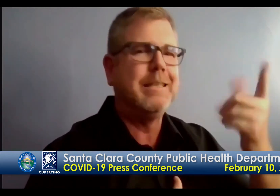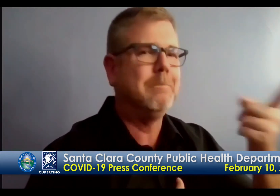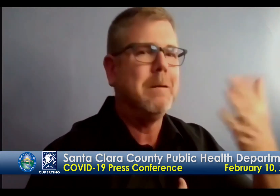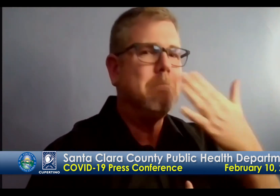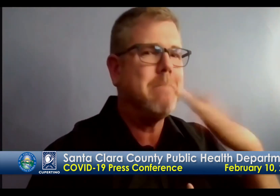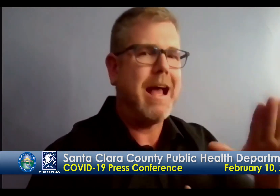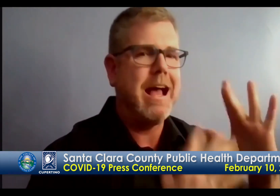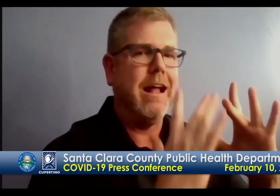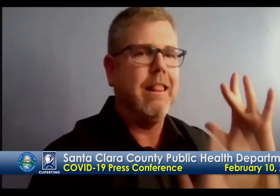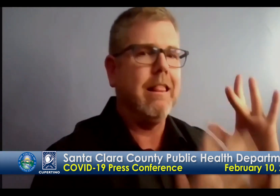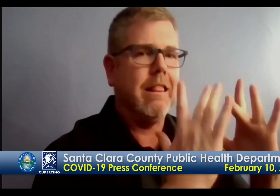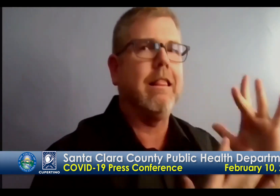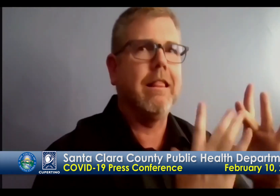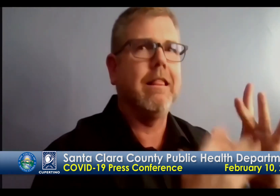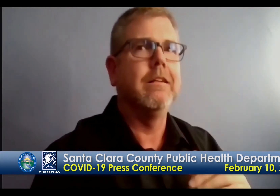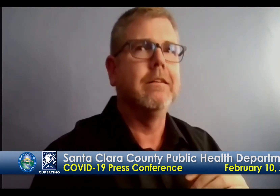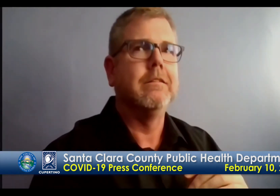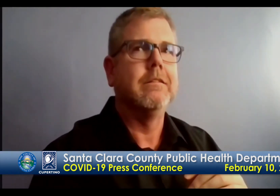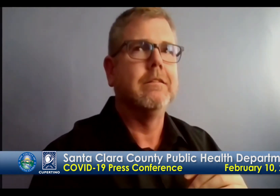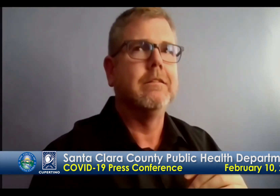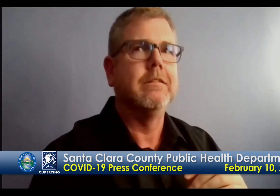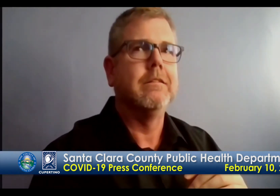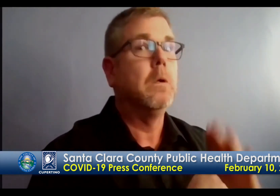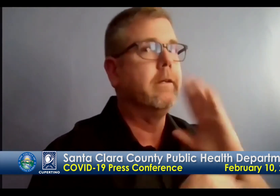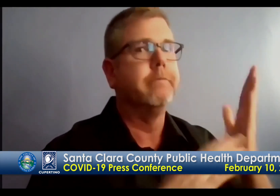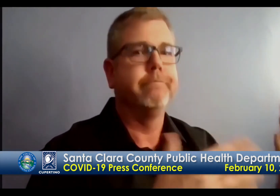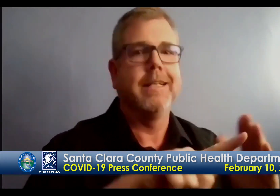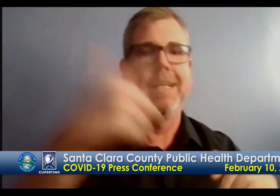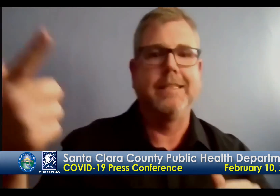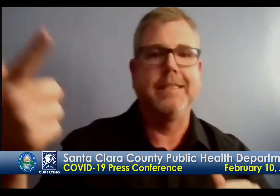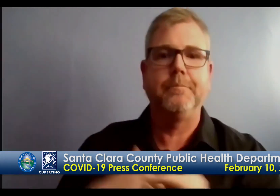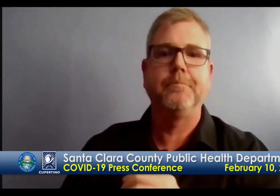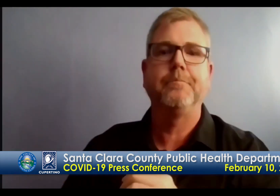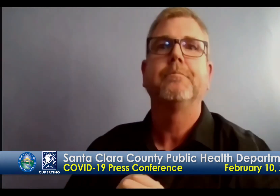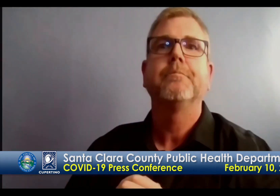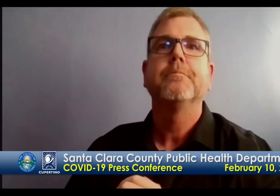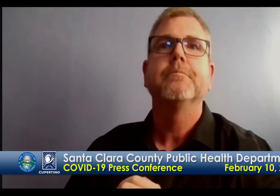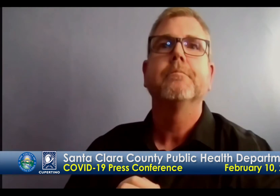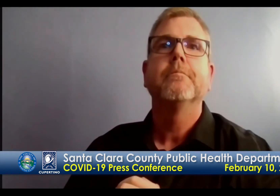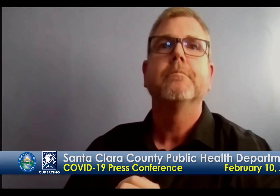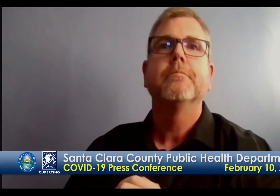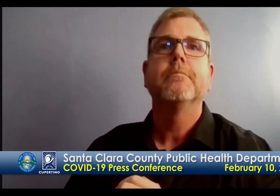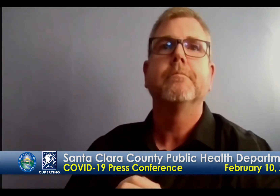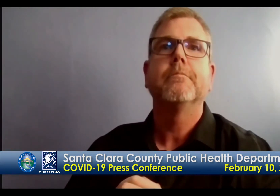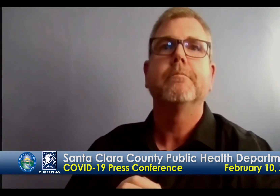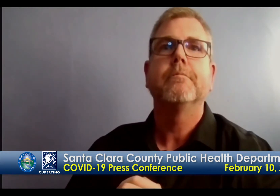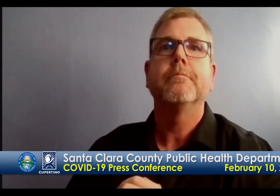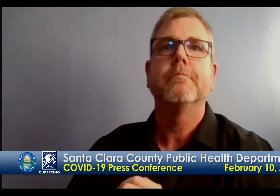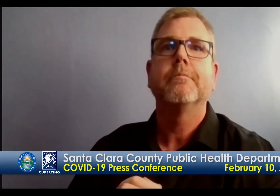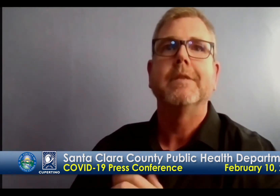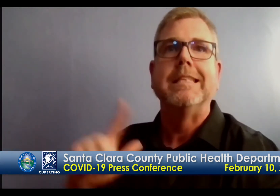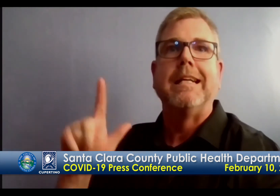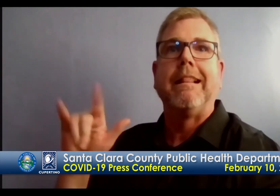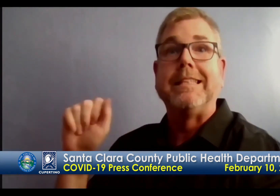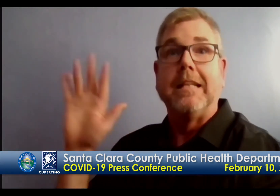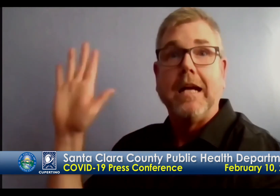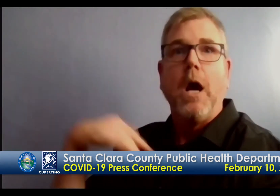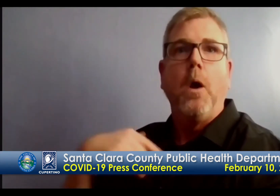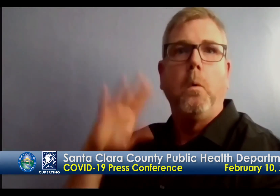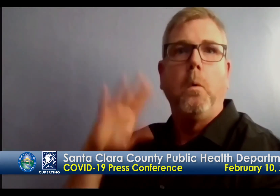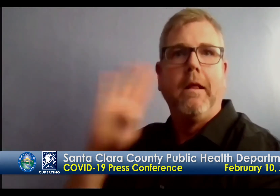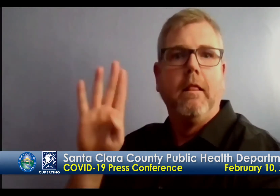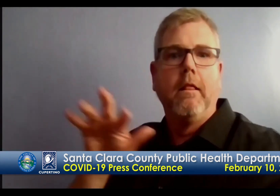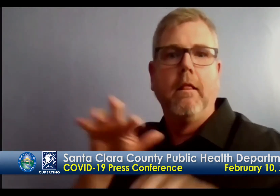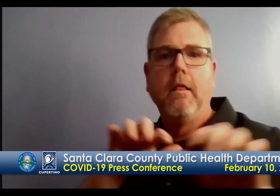to the next question and then we'll come right back to you. And I'll send you my question. Yeah. Oh, now we can hear you.